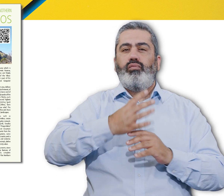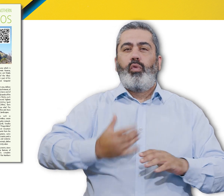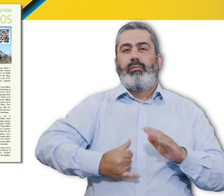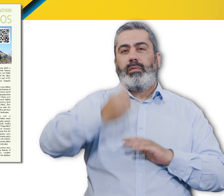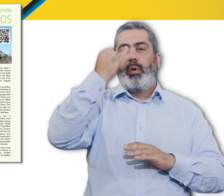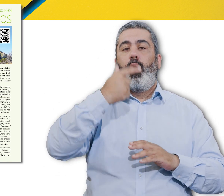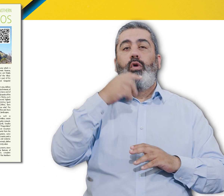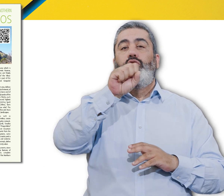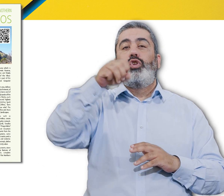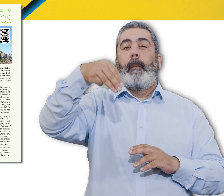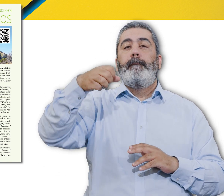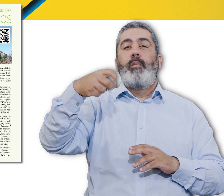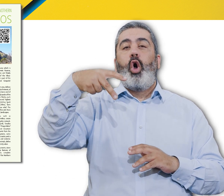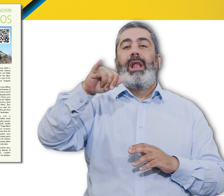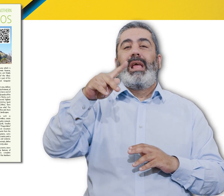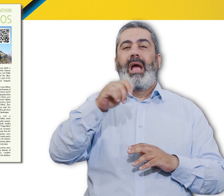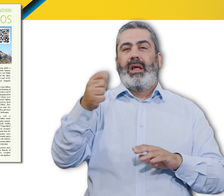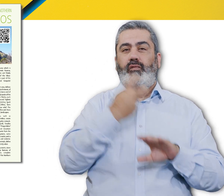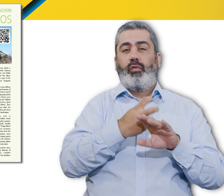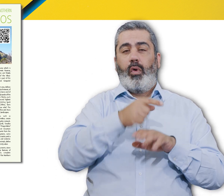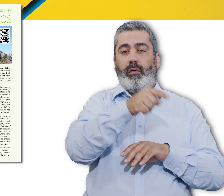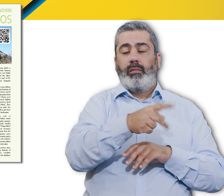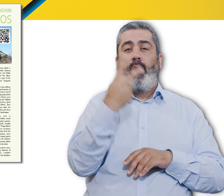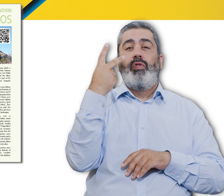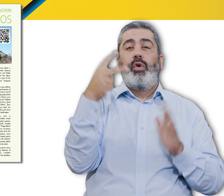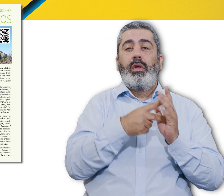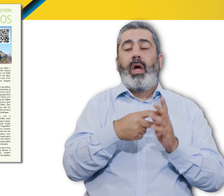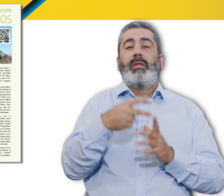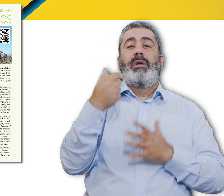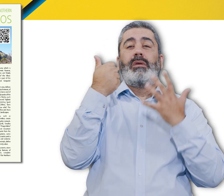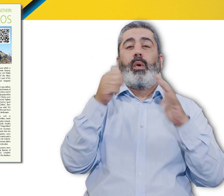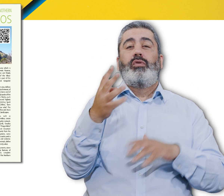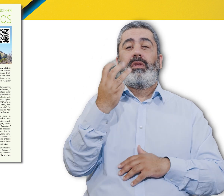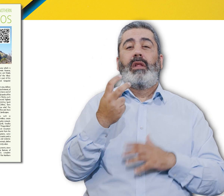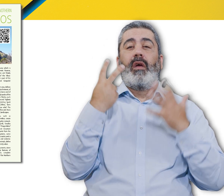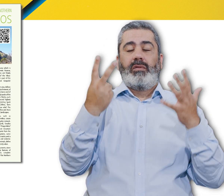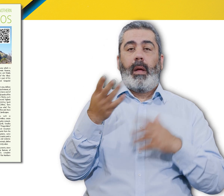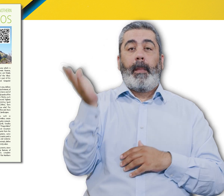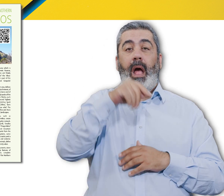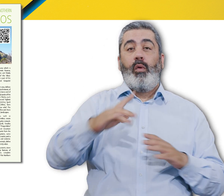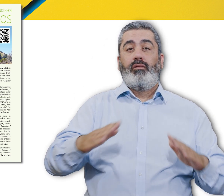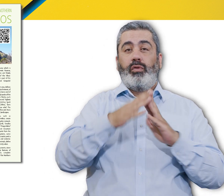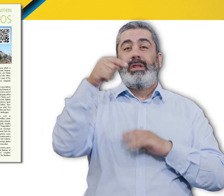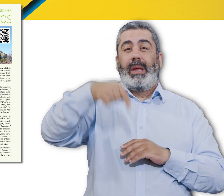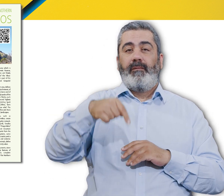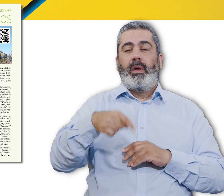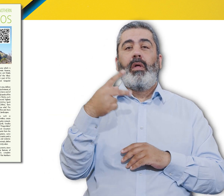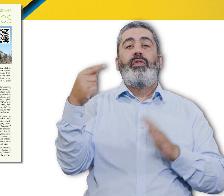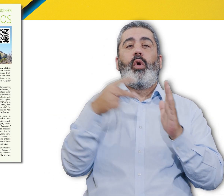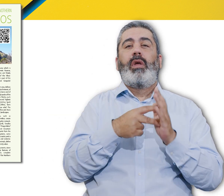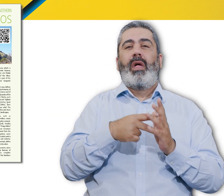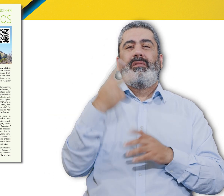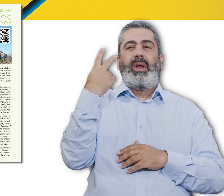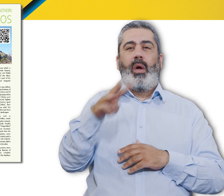high aesthetics. The high peaks of the mountains of northern Pindos, such as Smolaikas, the second highest mountain in